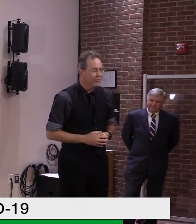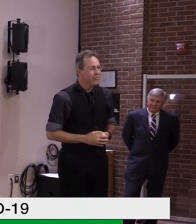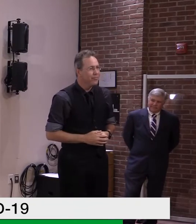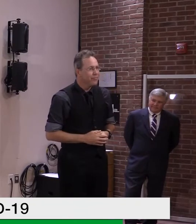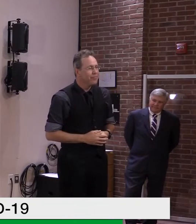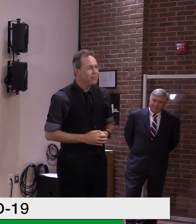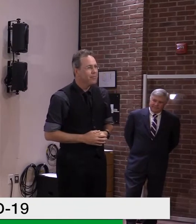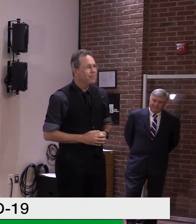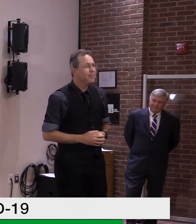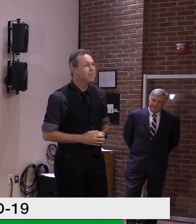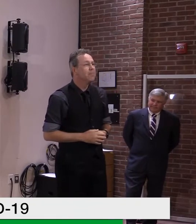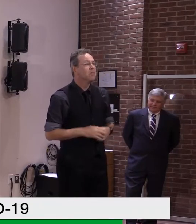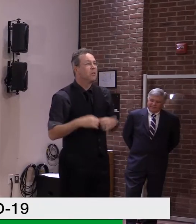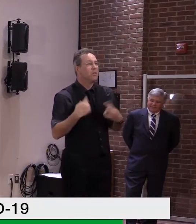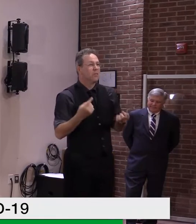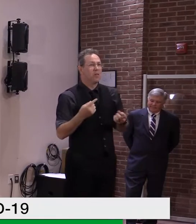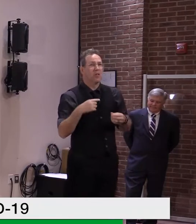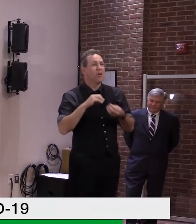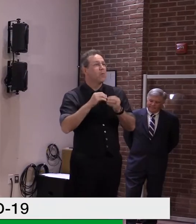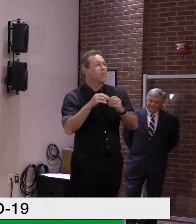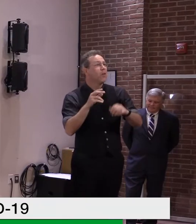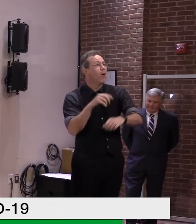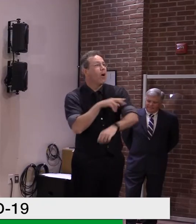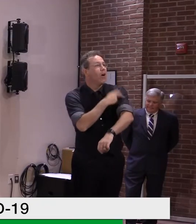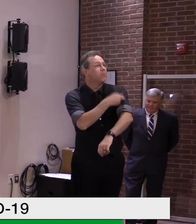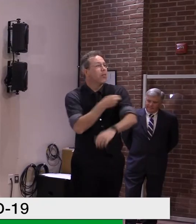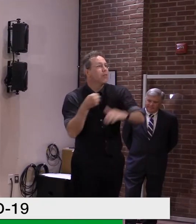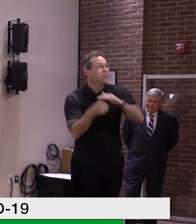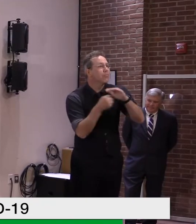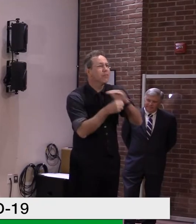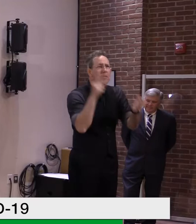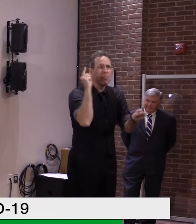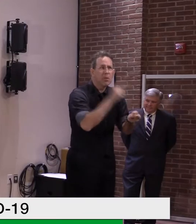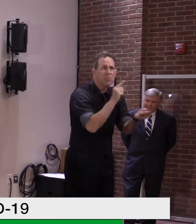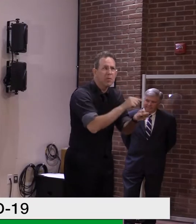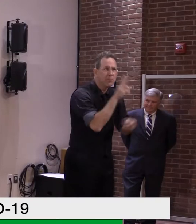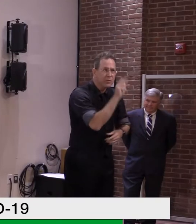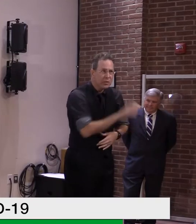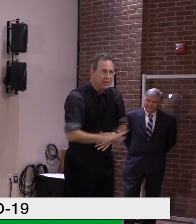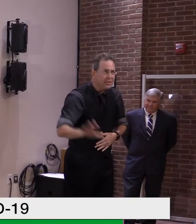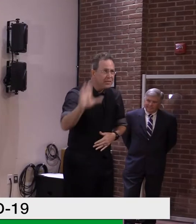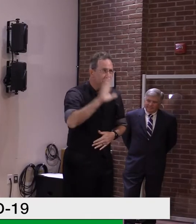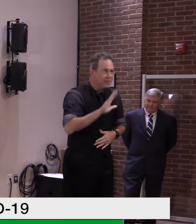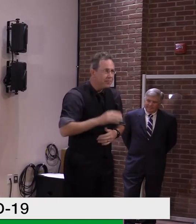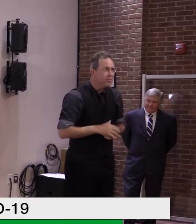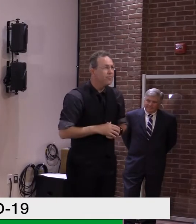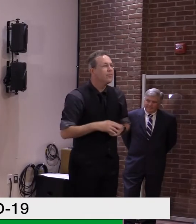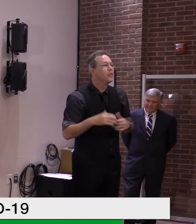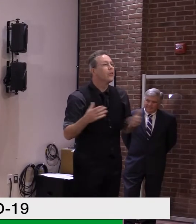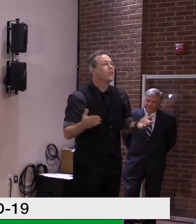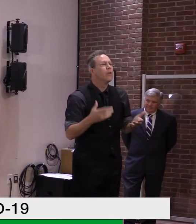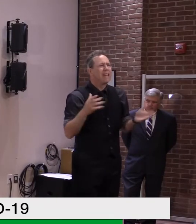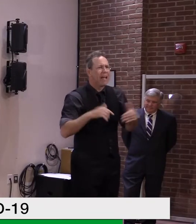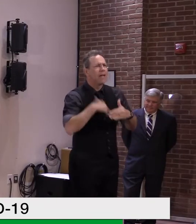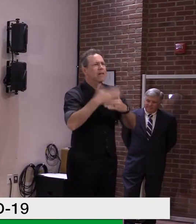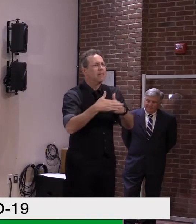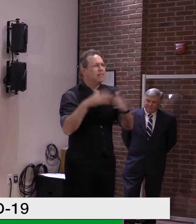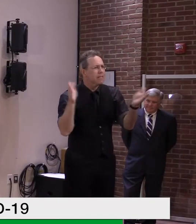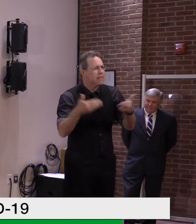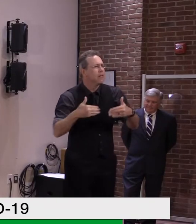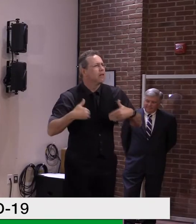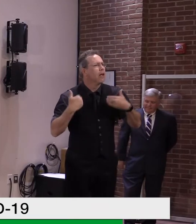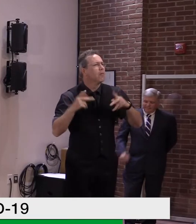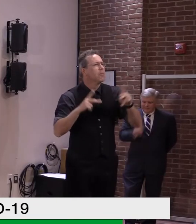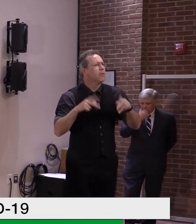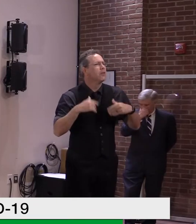deaths. The CDC is encouraging teens and youth 12 and over to get vaccinated. So for those parents